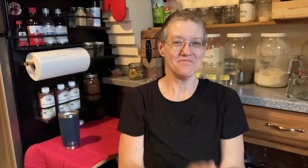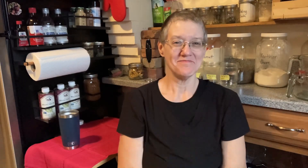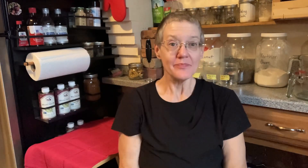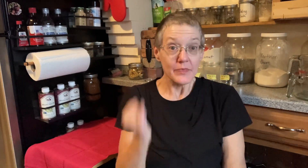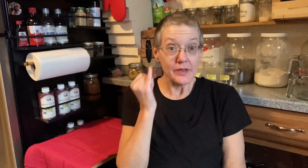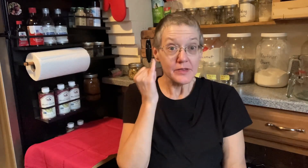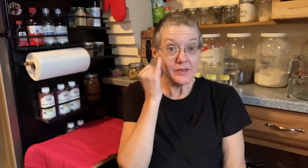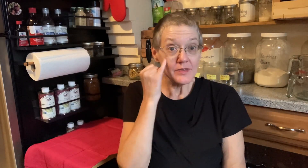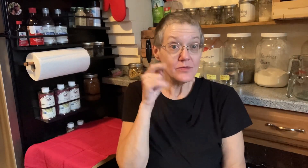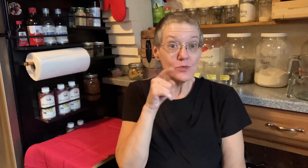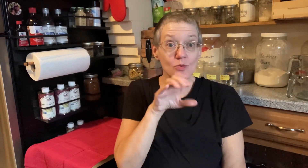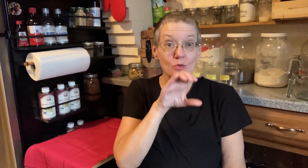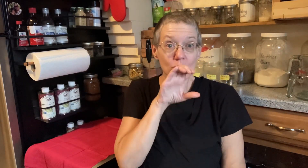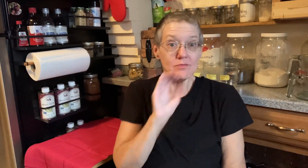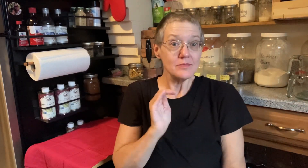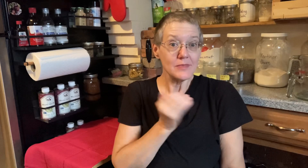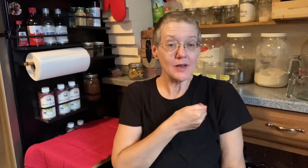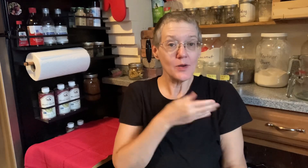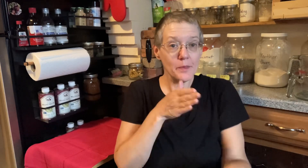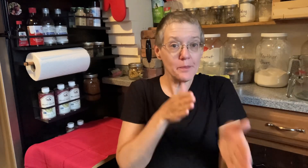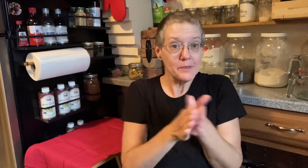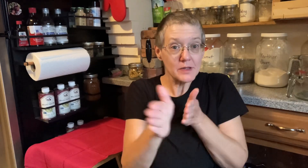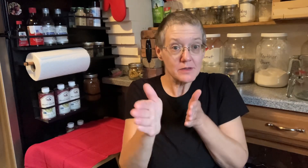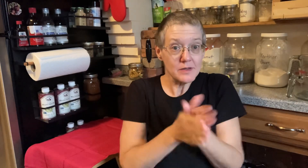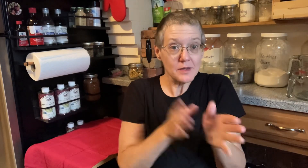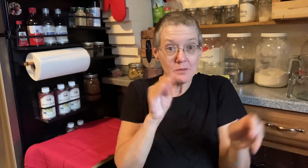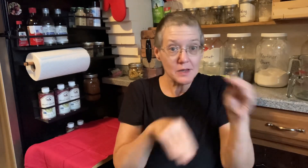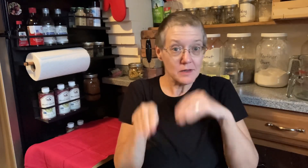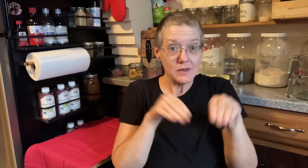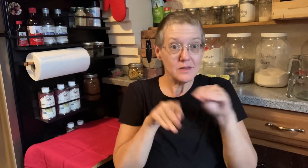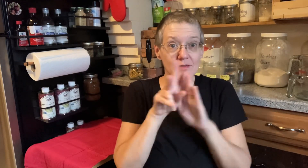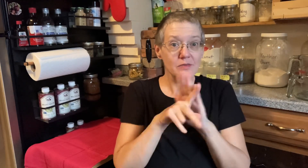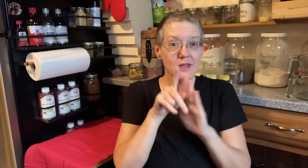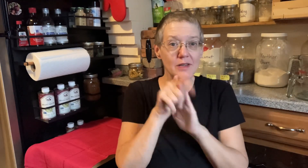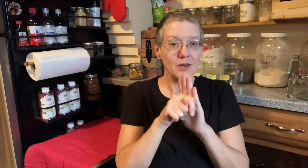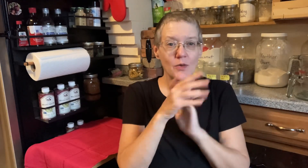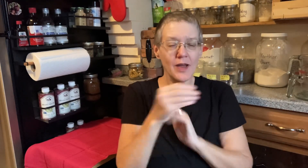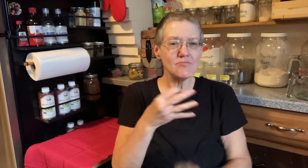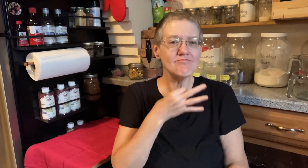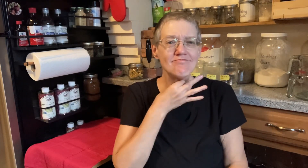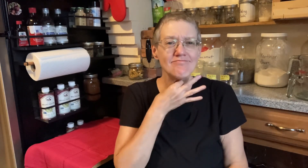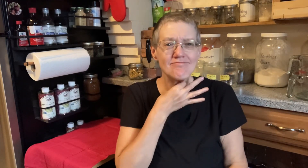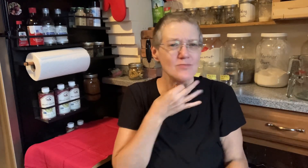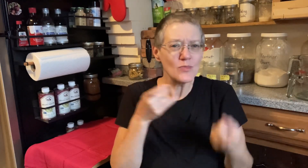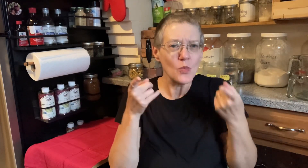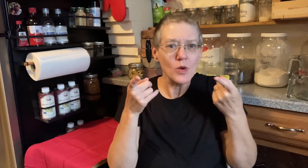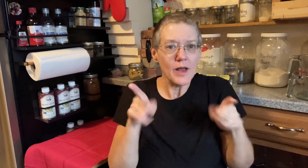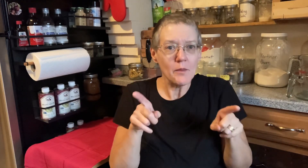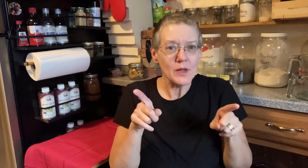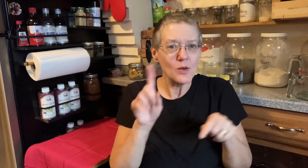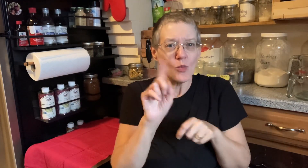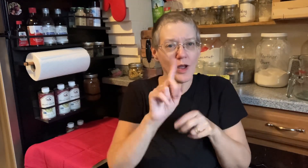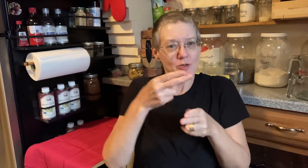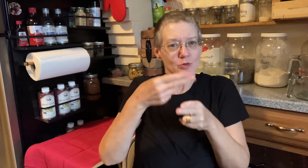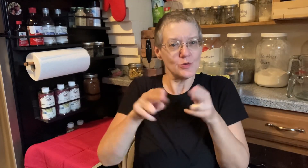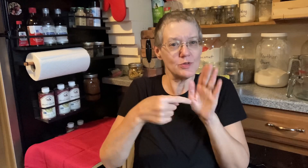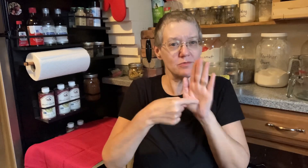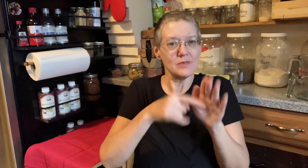Thanksgiving dessert. Now, if you watched our picnic packing video and you're curious what happened with the